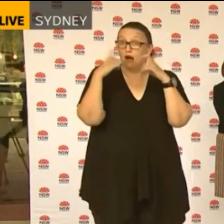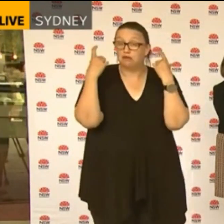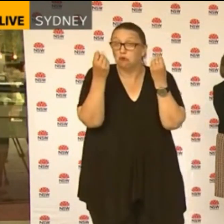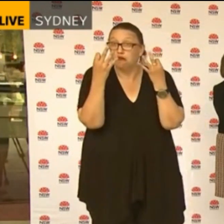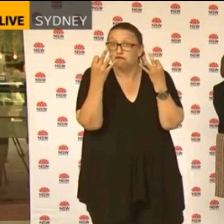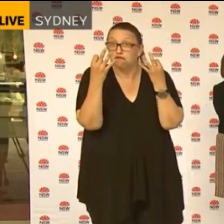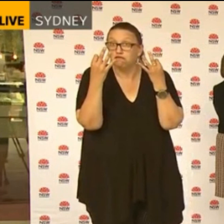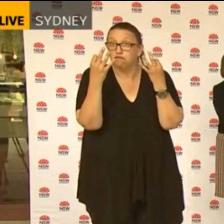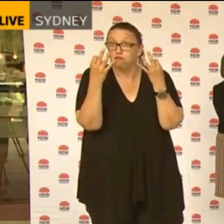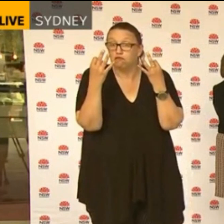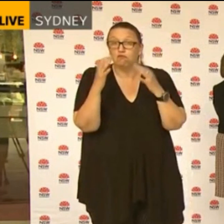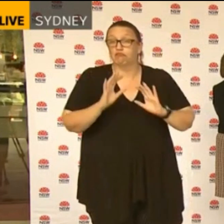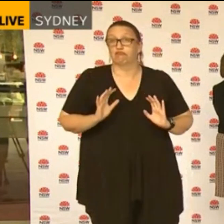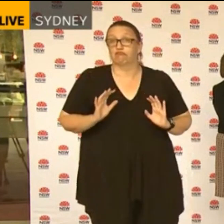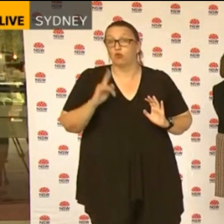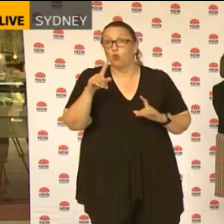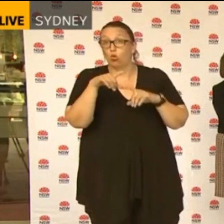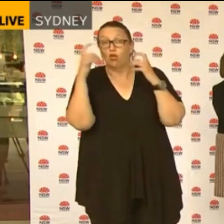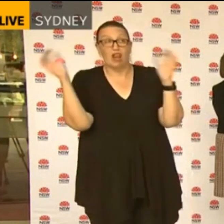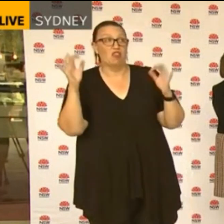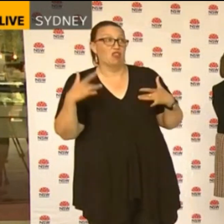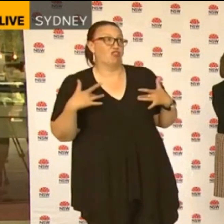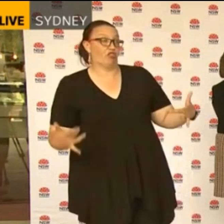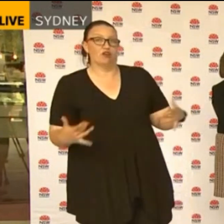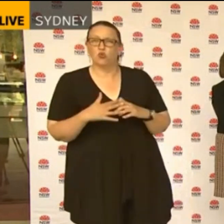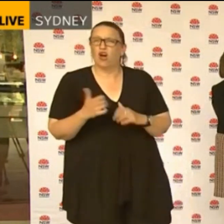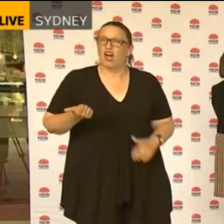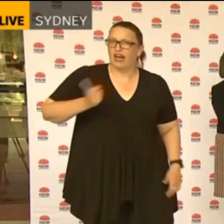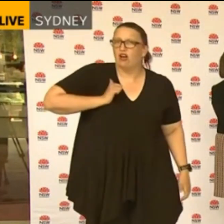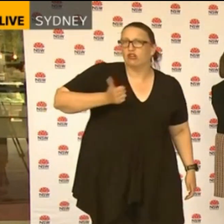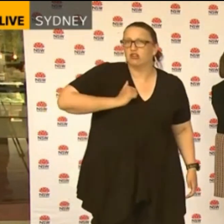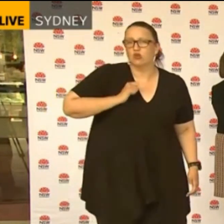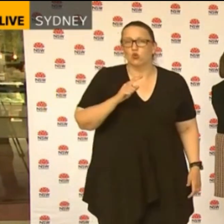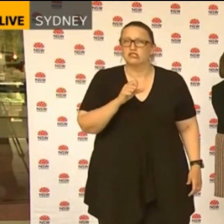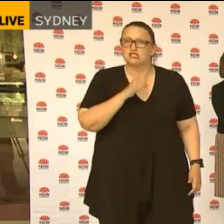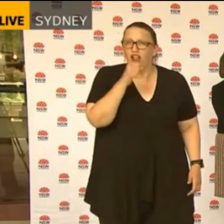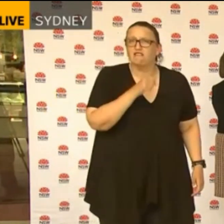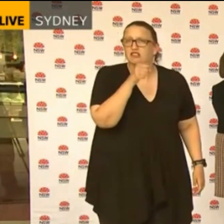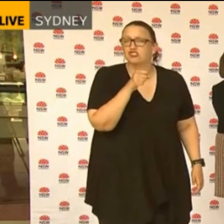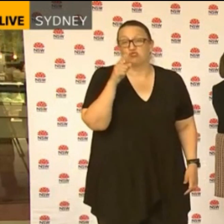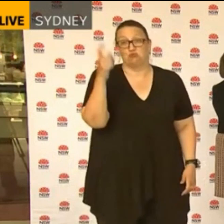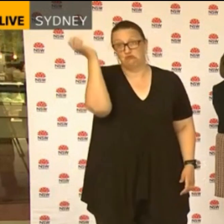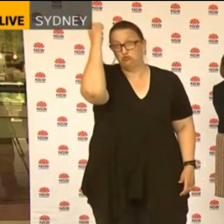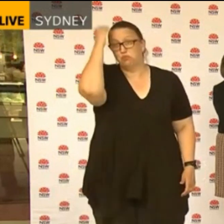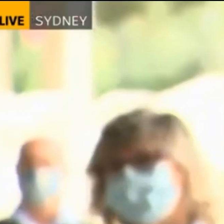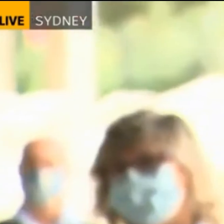arrogant, selfish and actually dopey. And so I hope the full force of the law is thrown at those people.